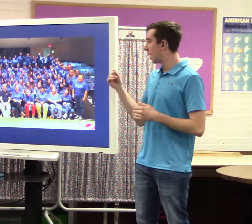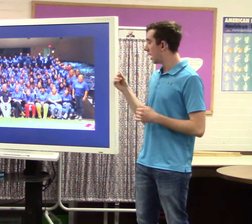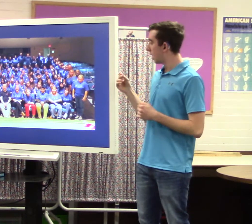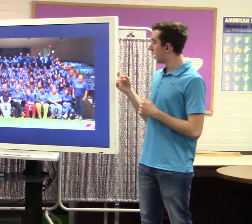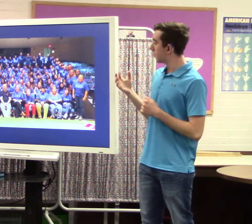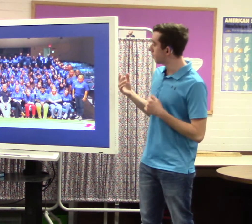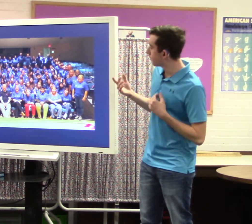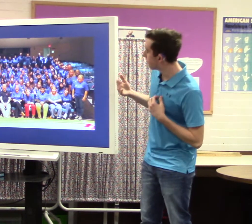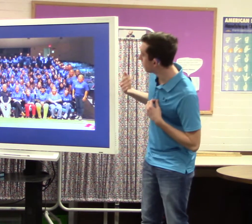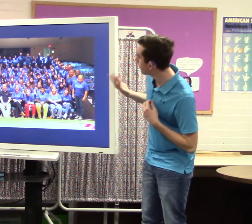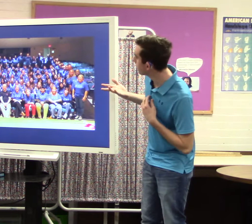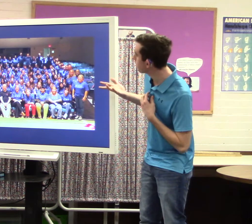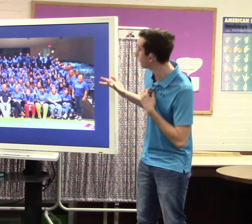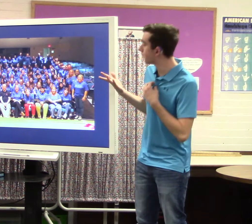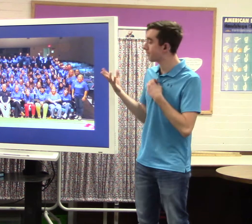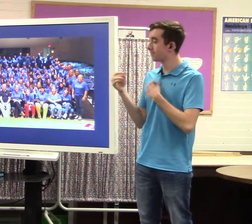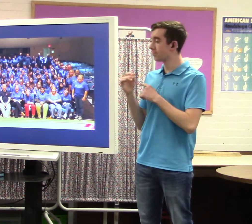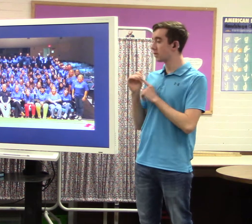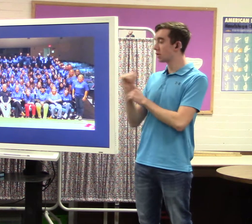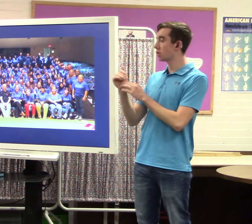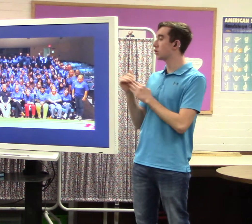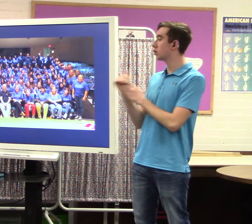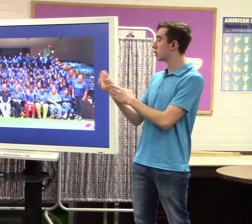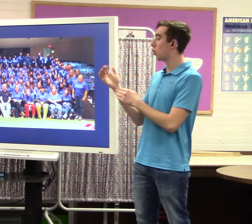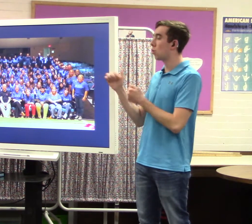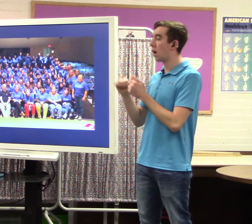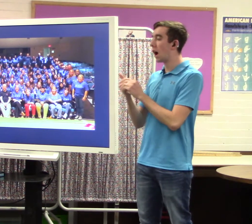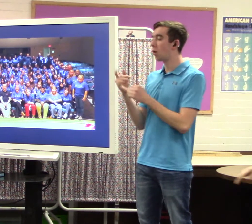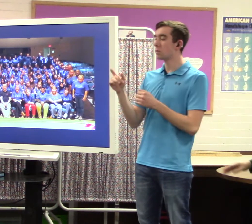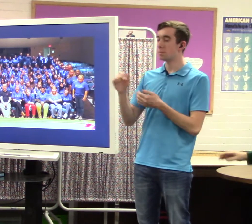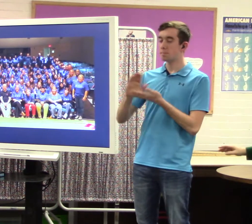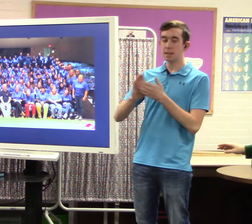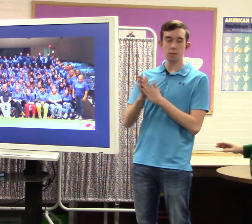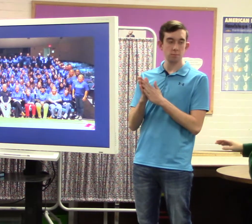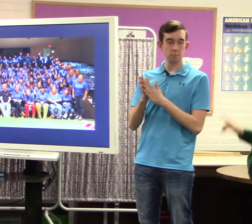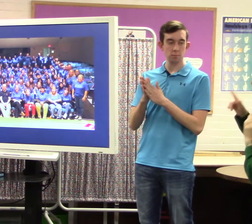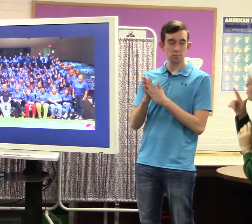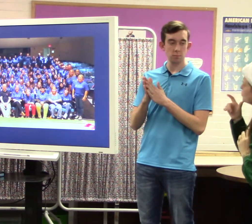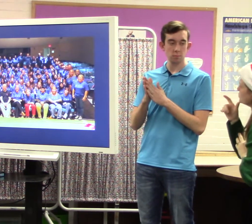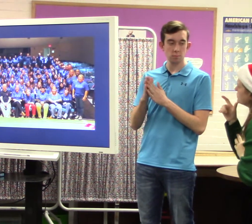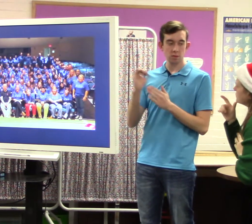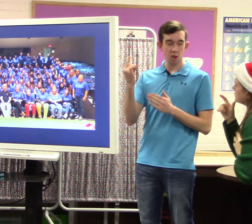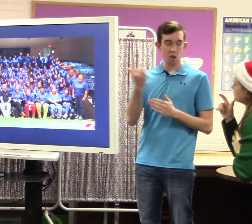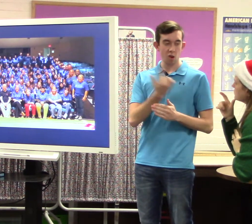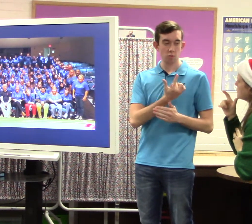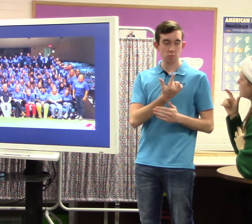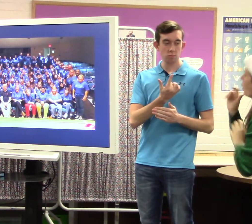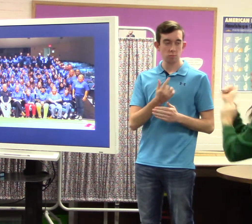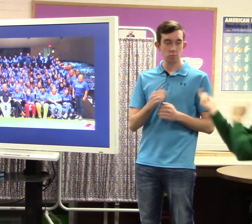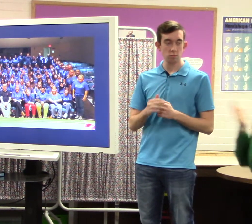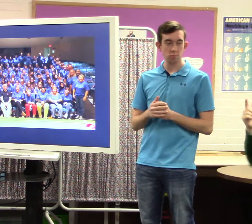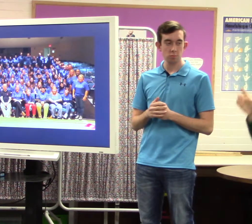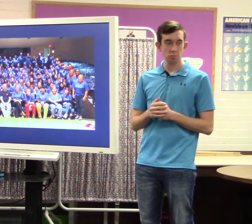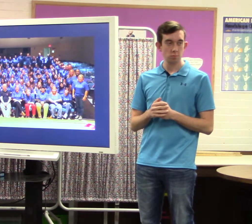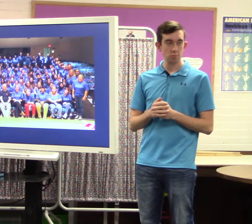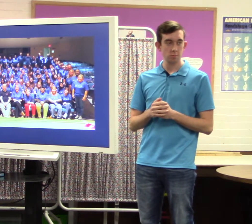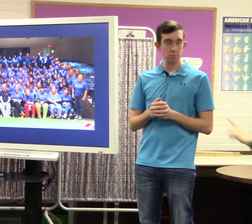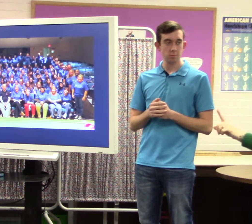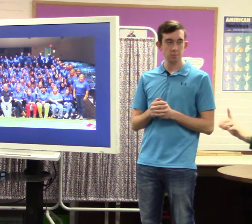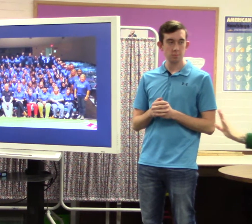being a leader and showing how. So who all? Oh, okay, I missed